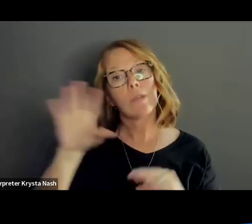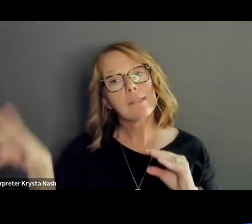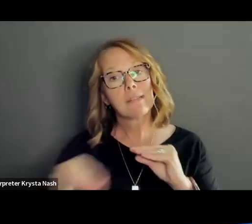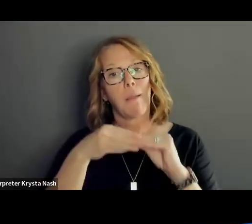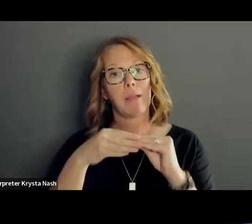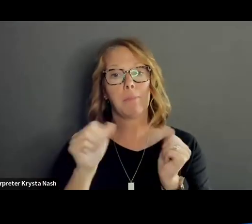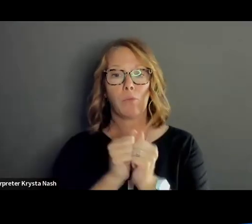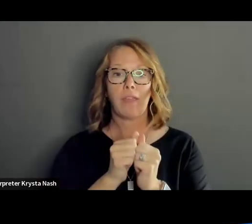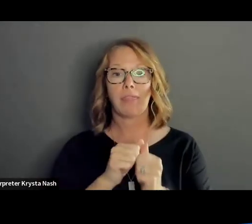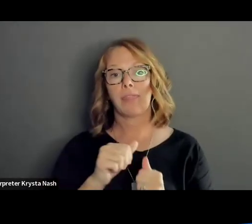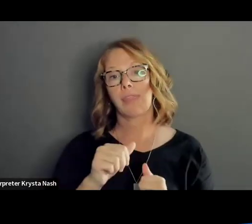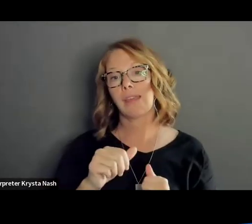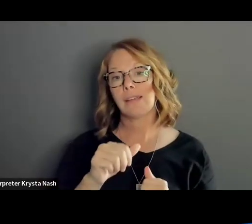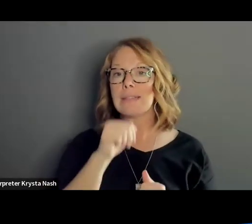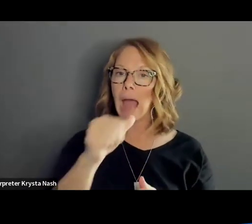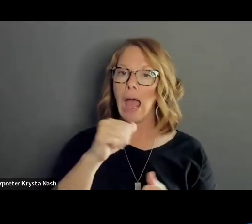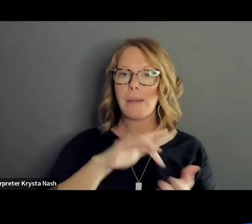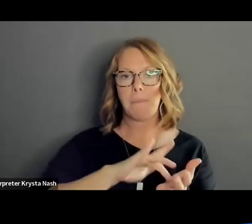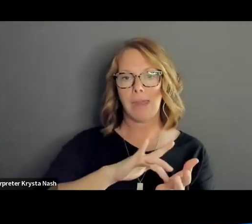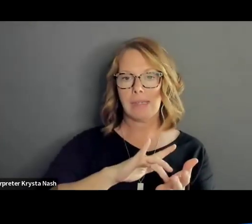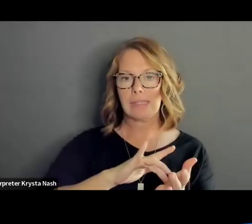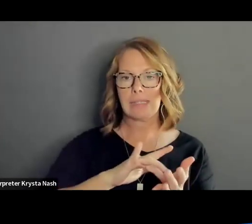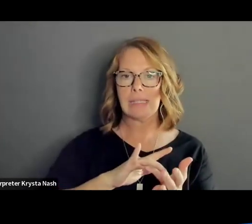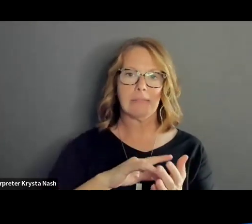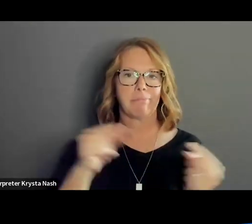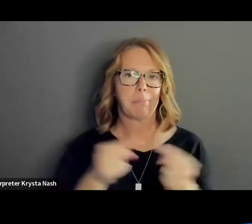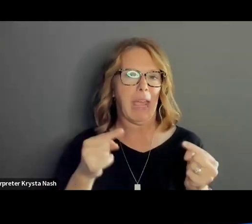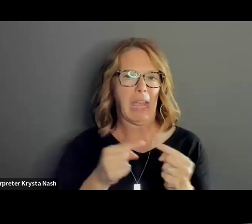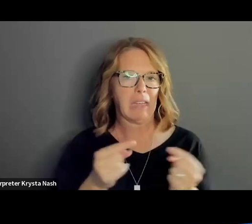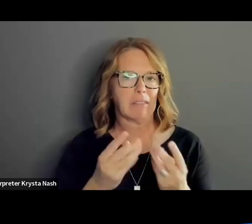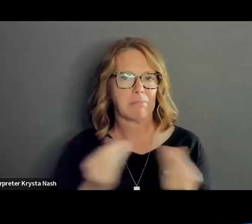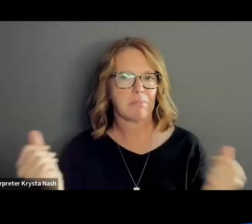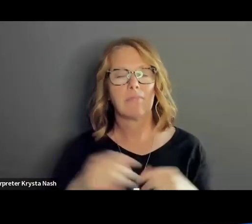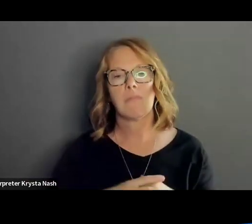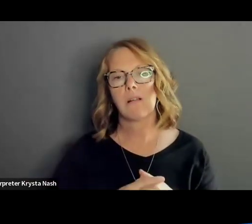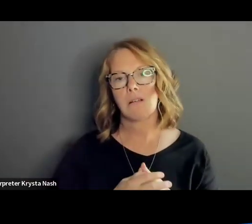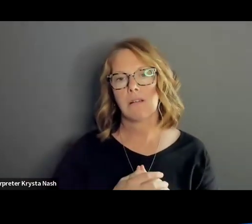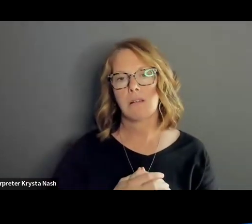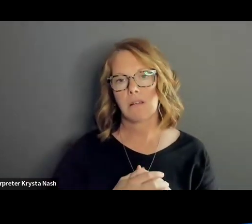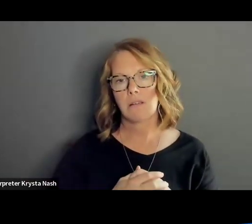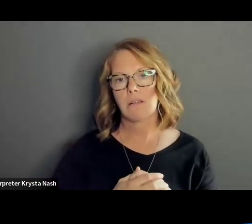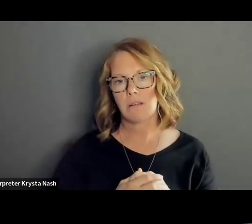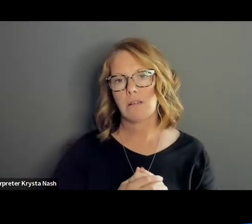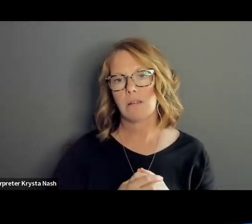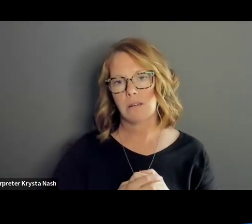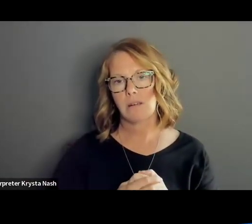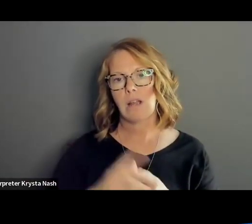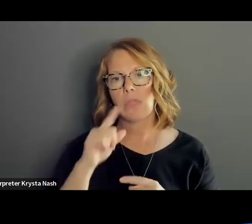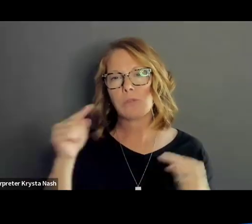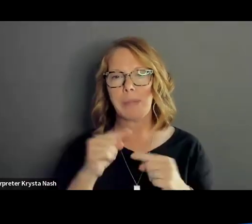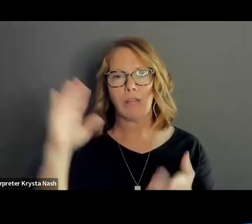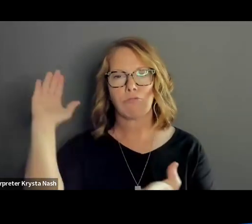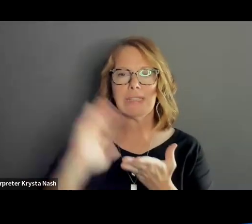with non medication pain situations, doing some of those pain